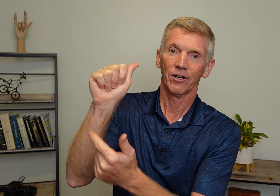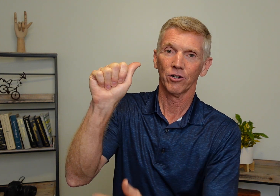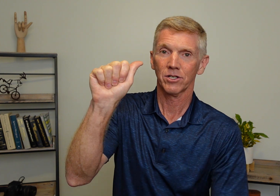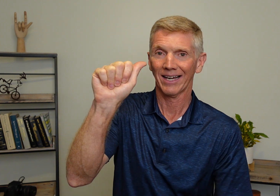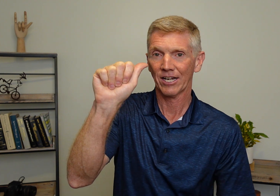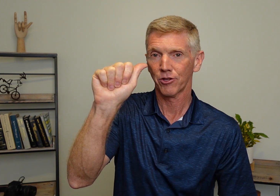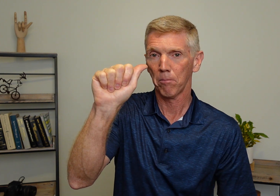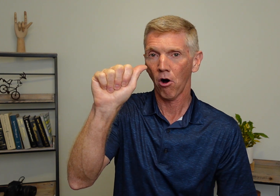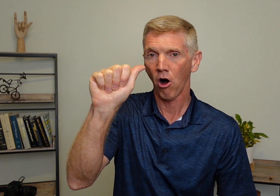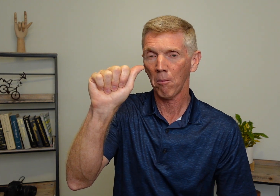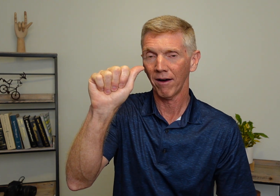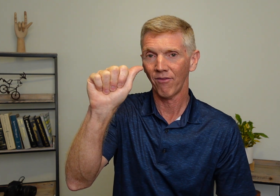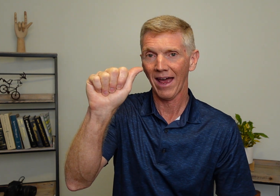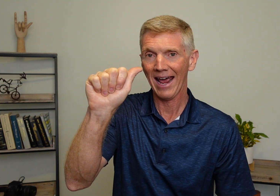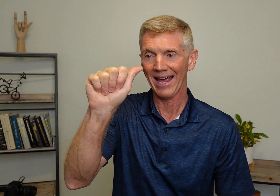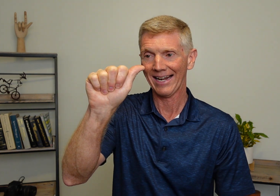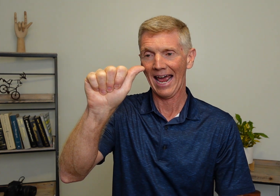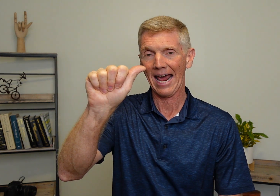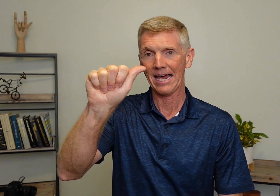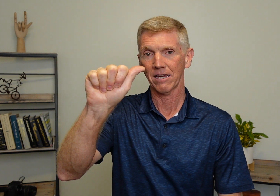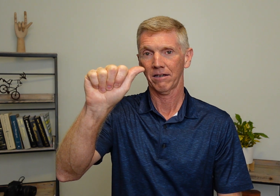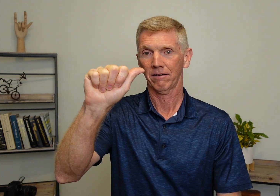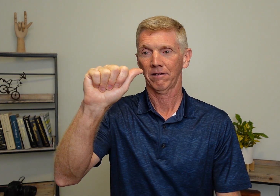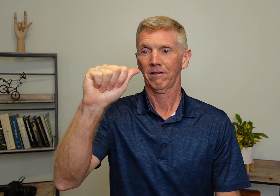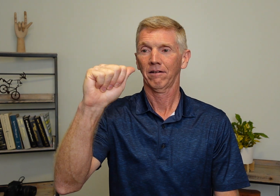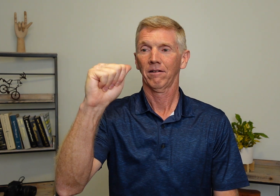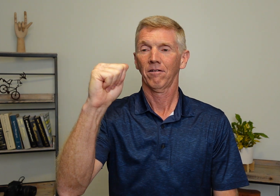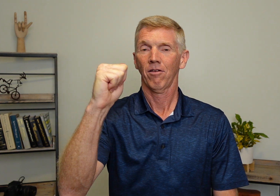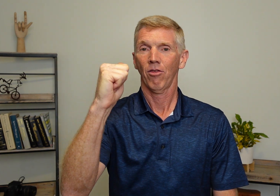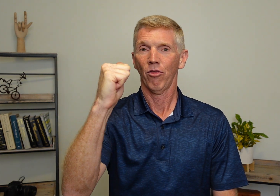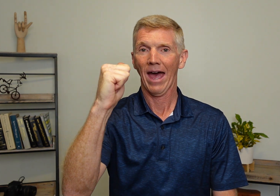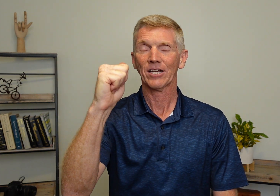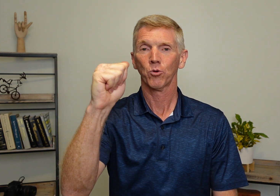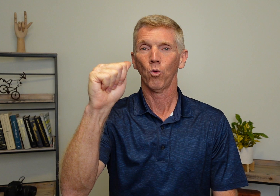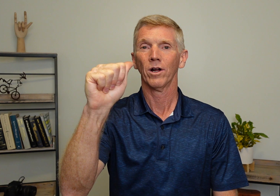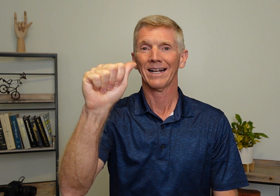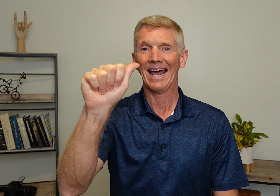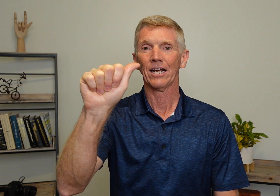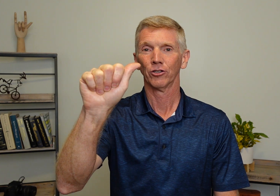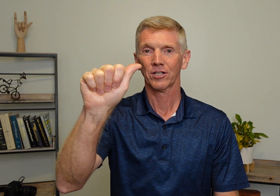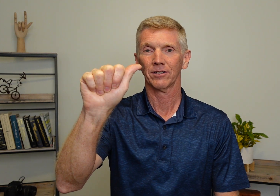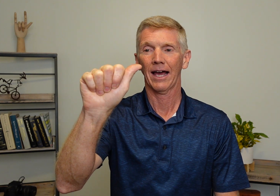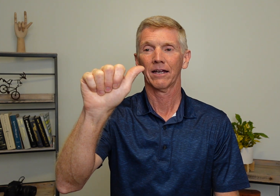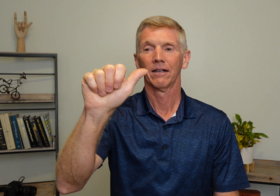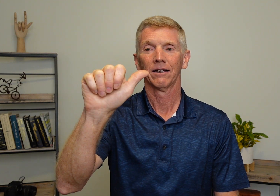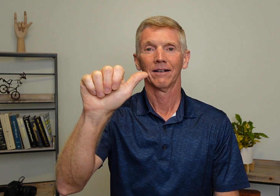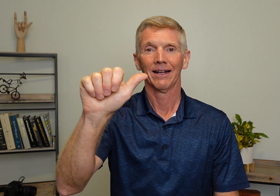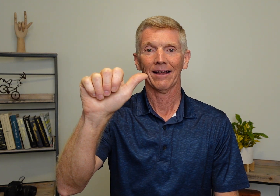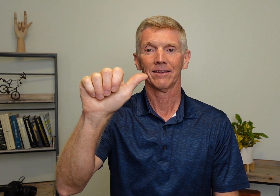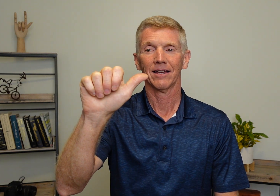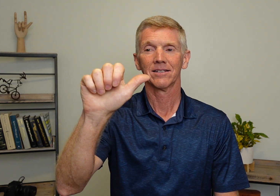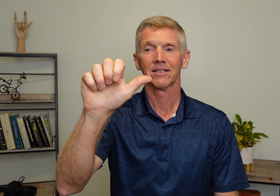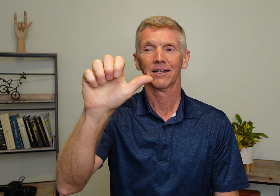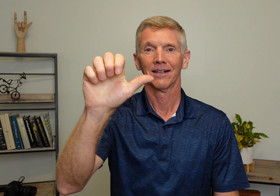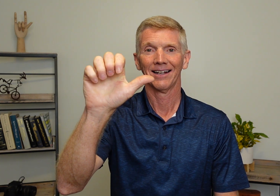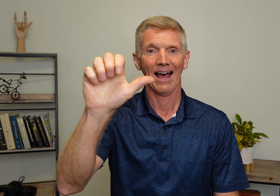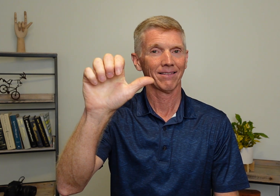letters against the palm of the hand, A. That's what an A looks like. Not this, not